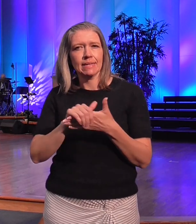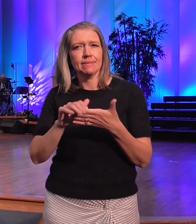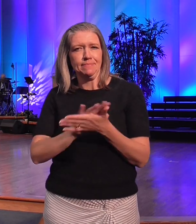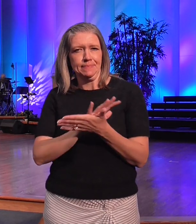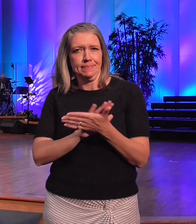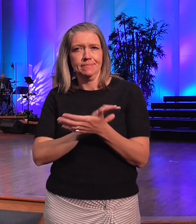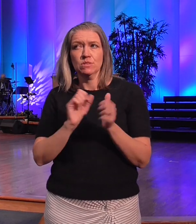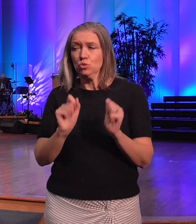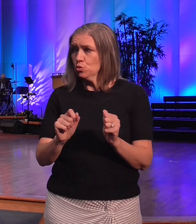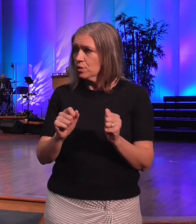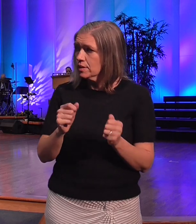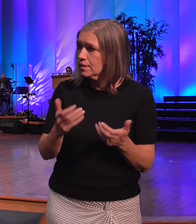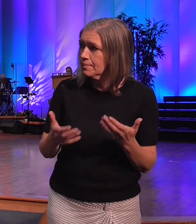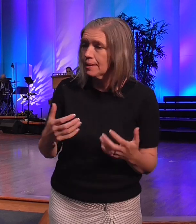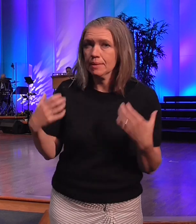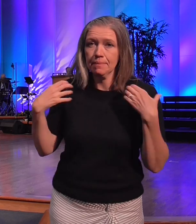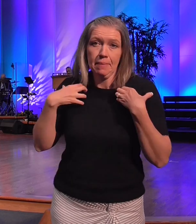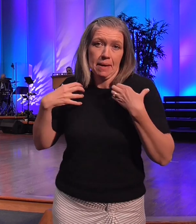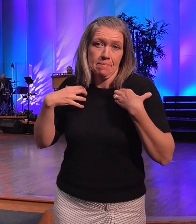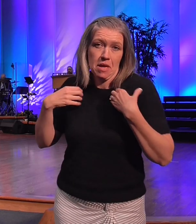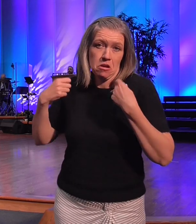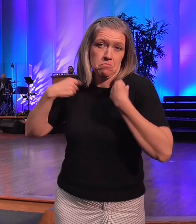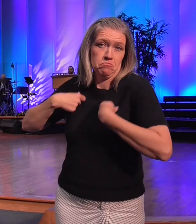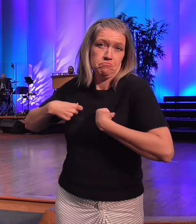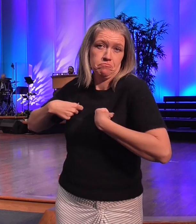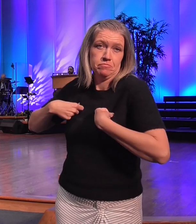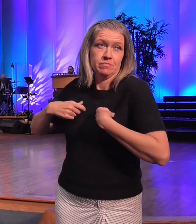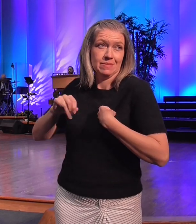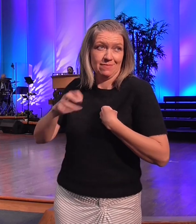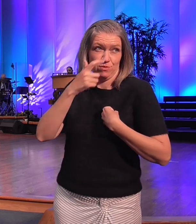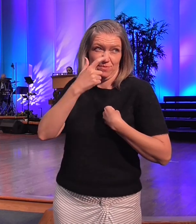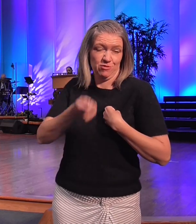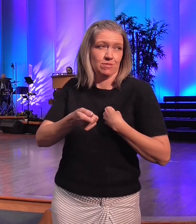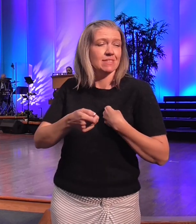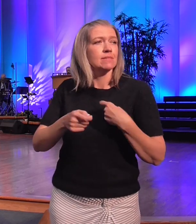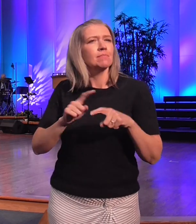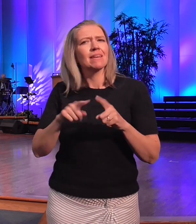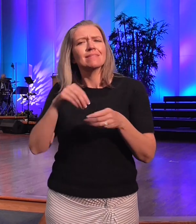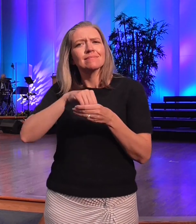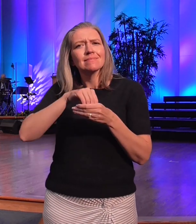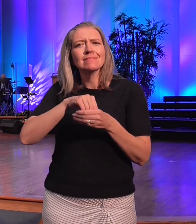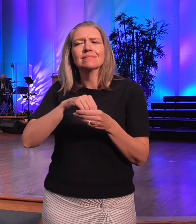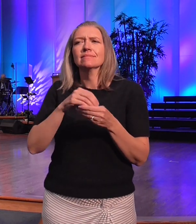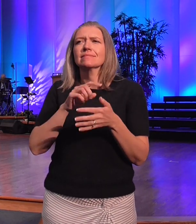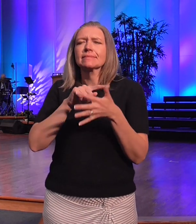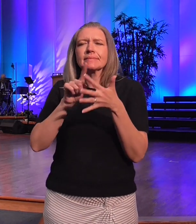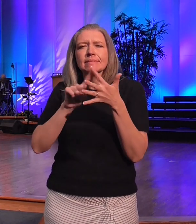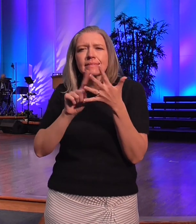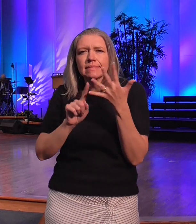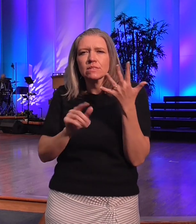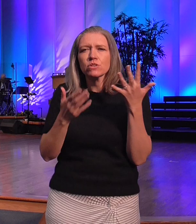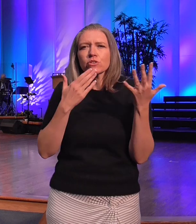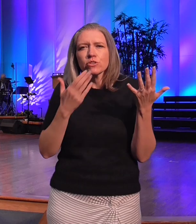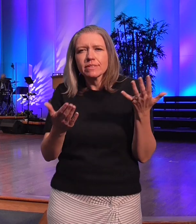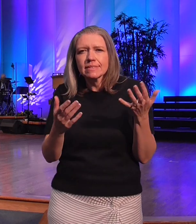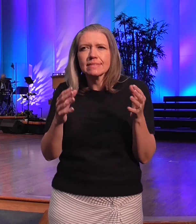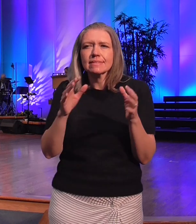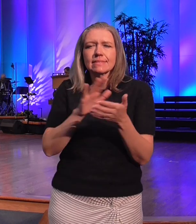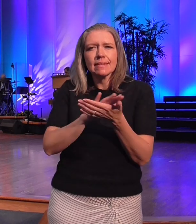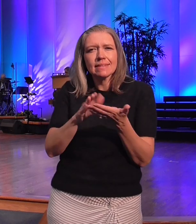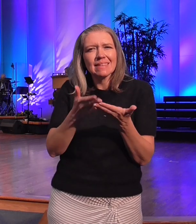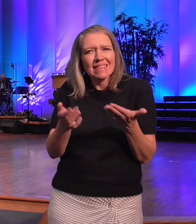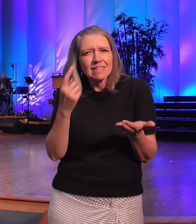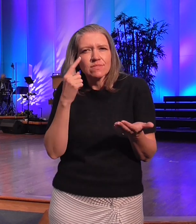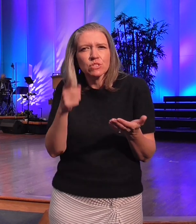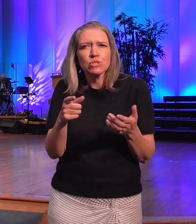probably almost wear it like a backpack if you'd like, but it's filled with all kinds of goodies for you, and even a couple little coupons